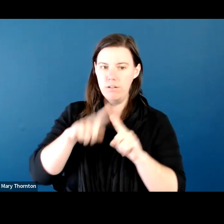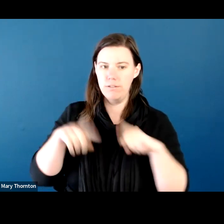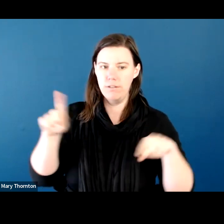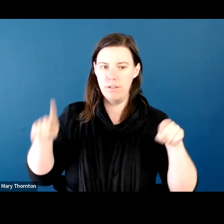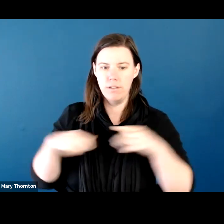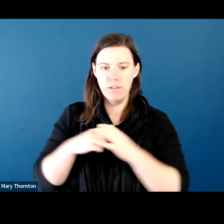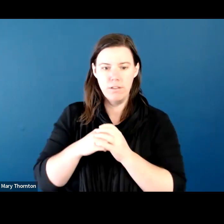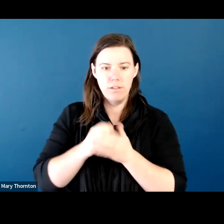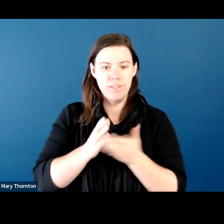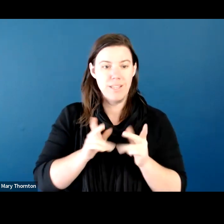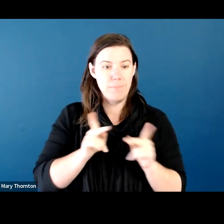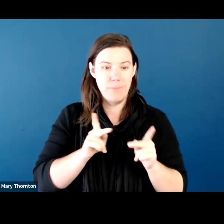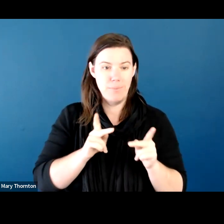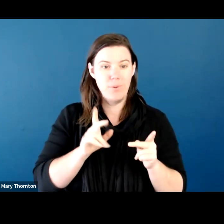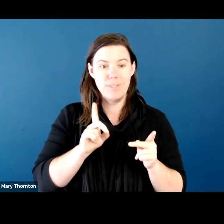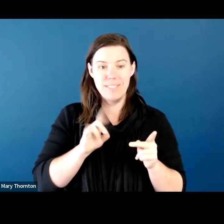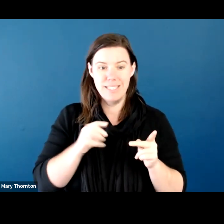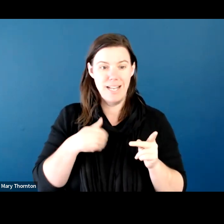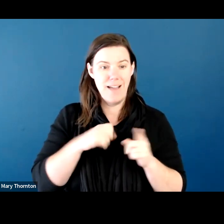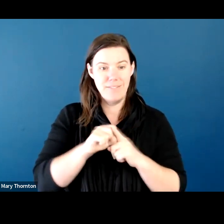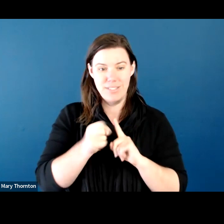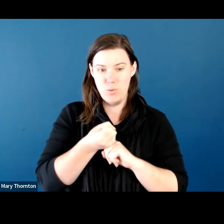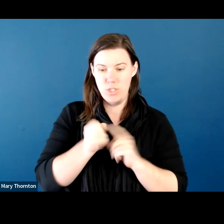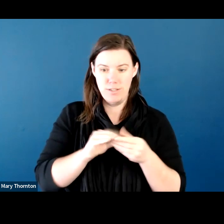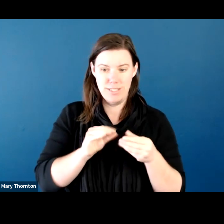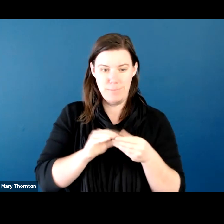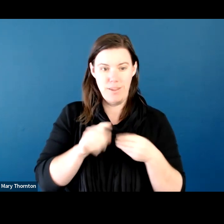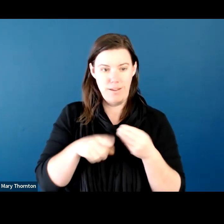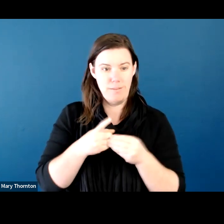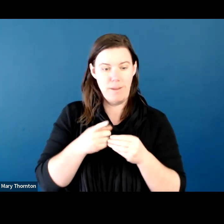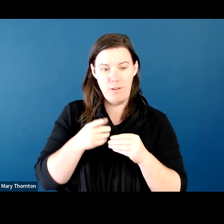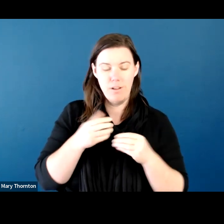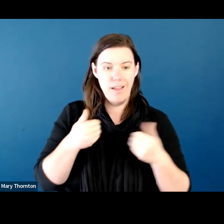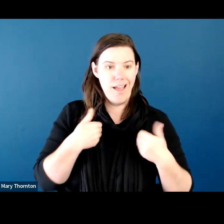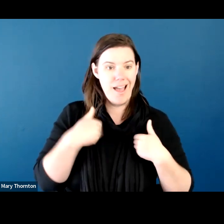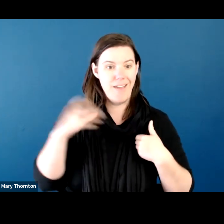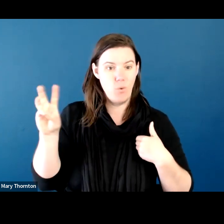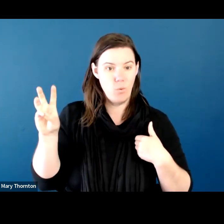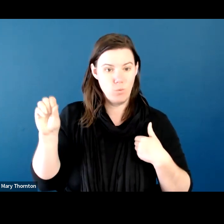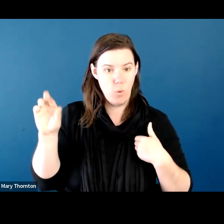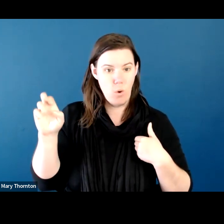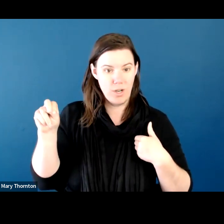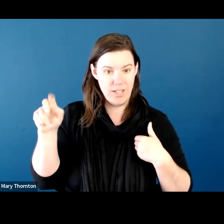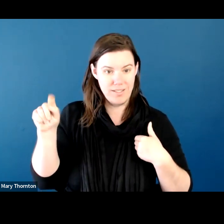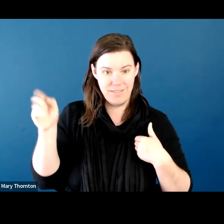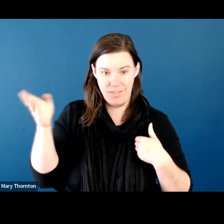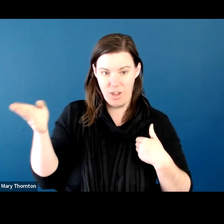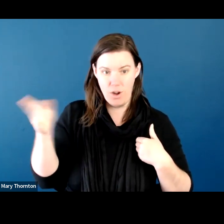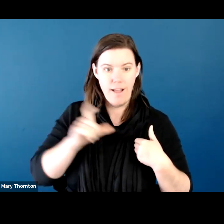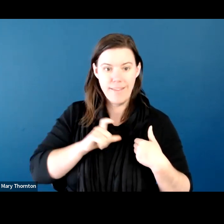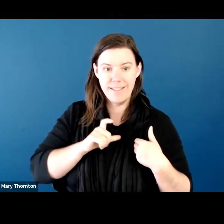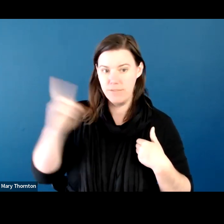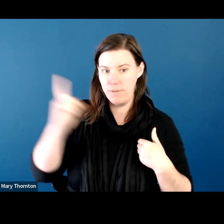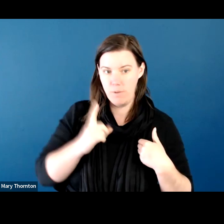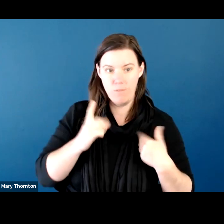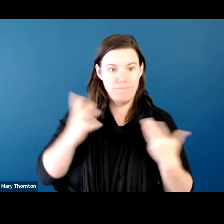had an outstanding warrant. I'm going to take Kimberly, and then I want to share a comment from an